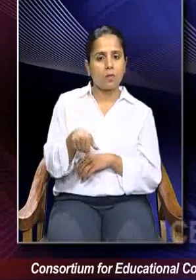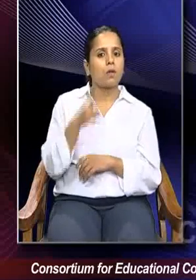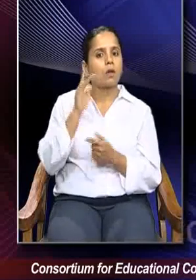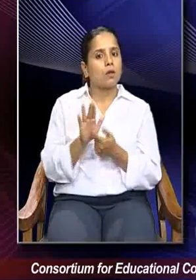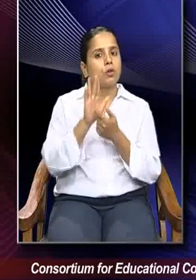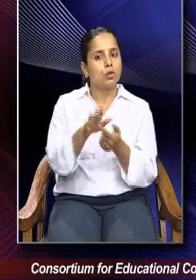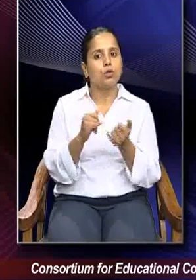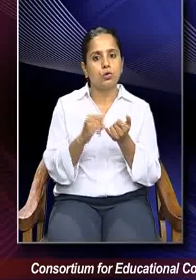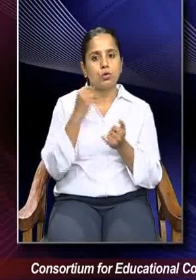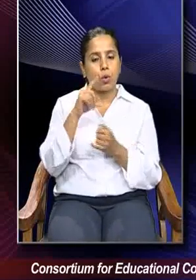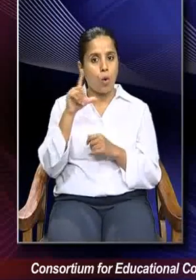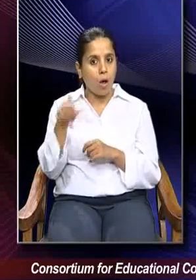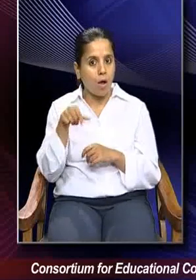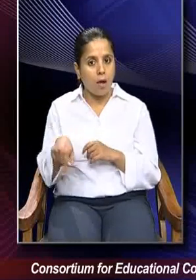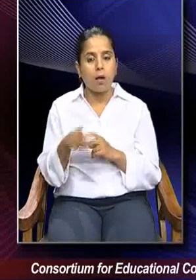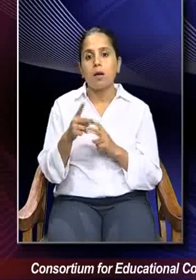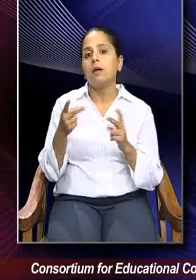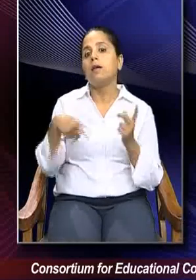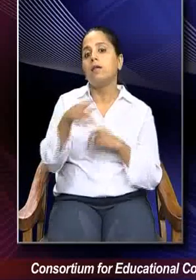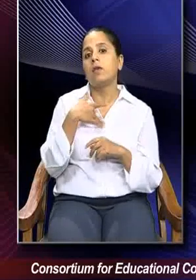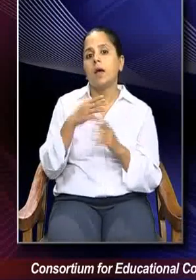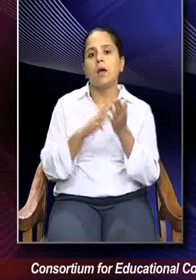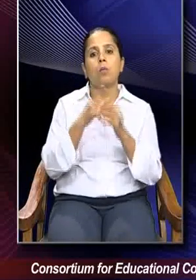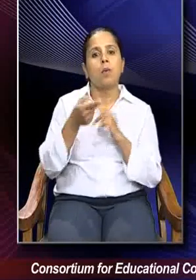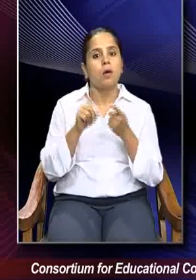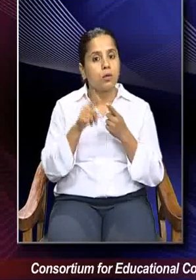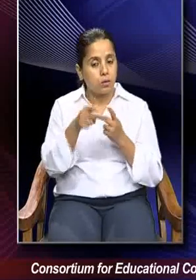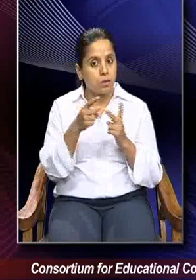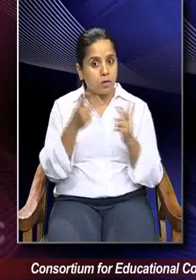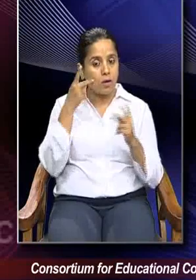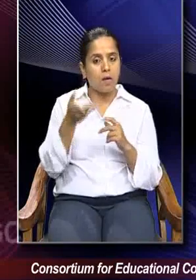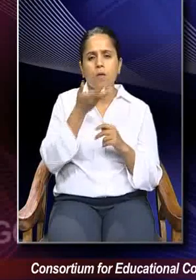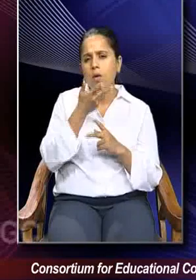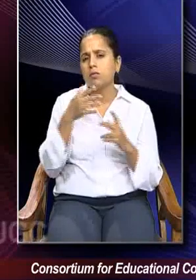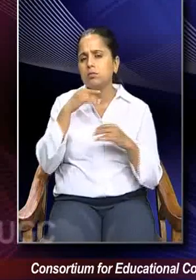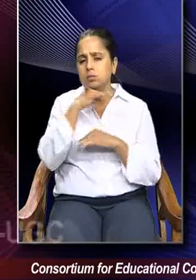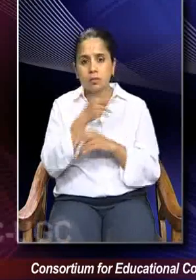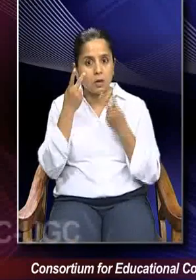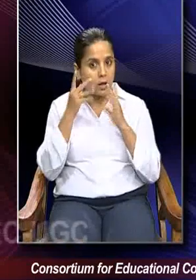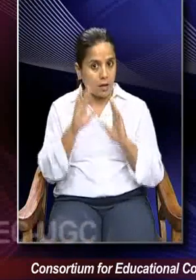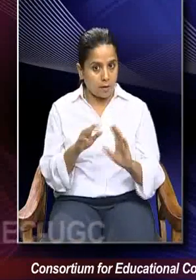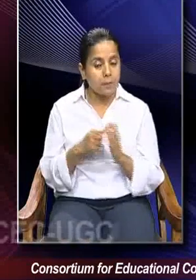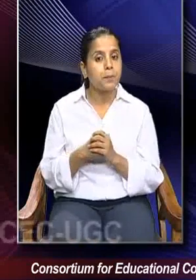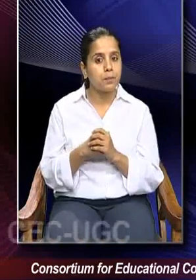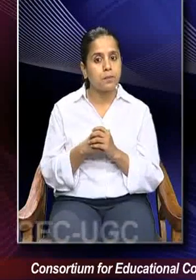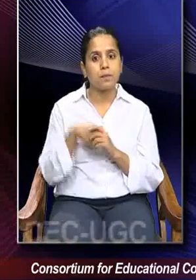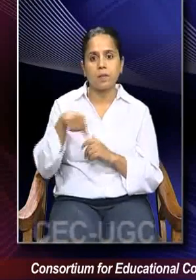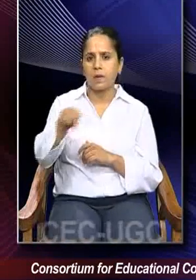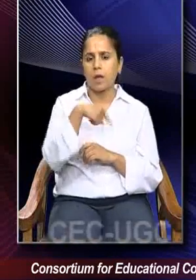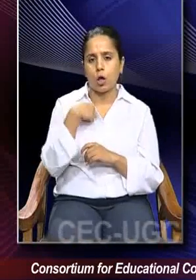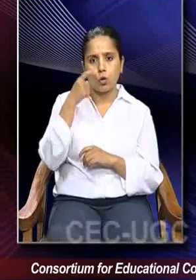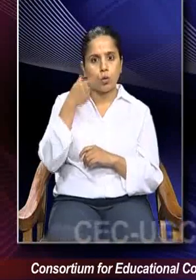soil pollution, air pollution, marine pollution, water pollution has been, and our